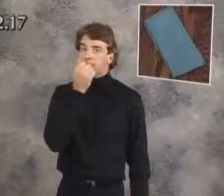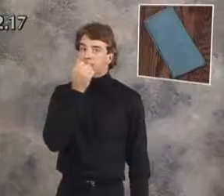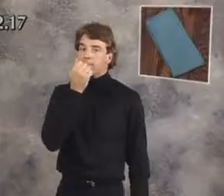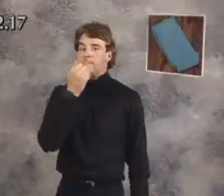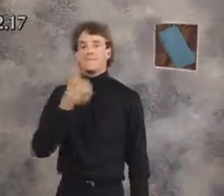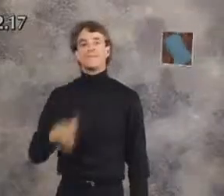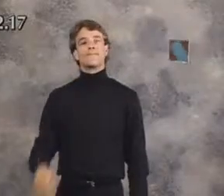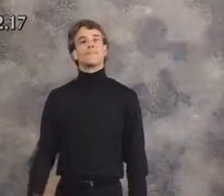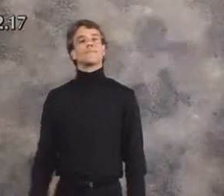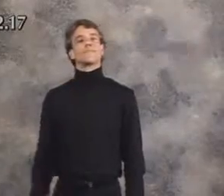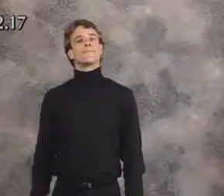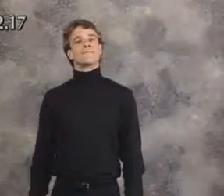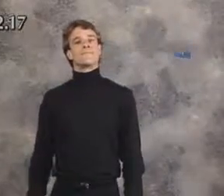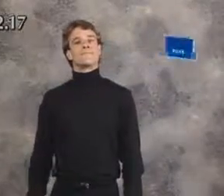Napkin.